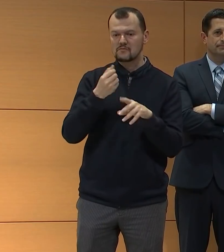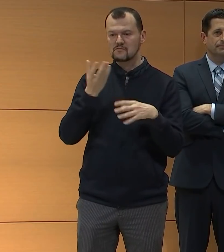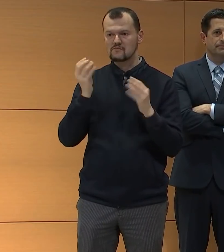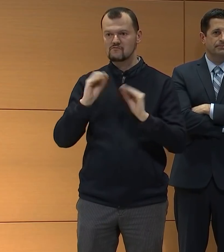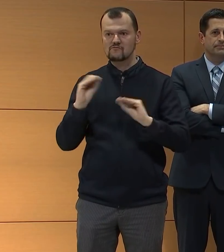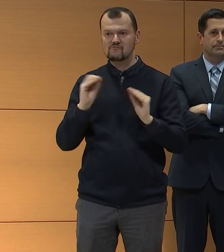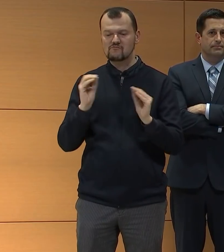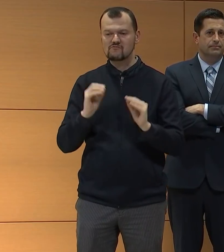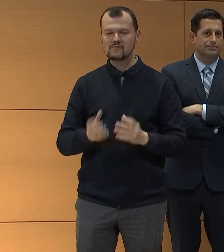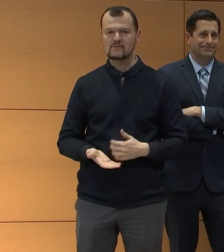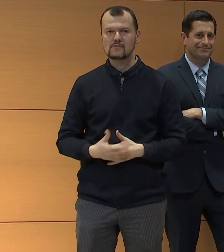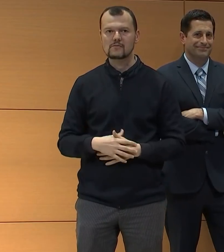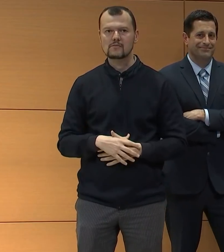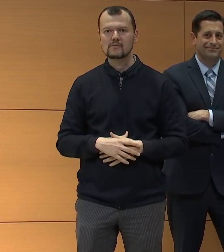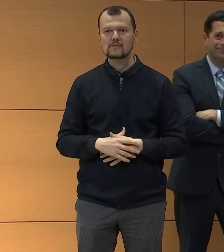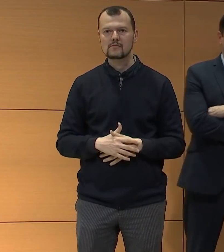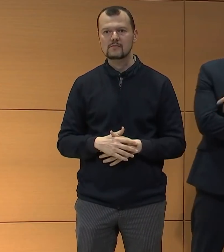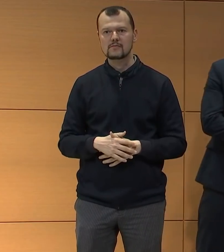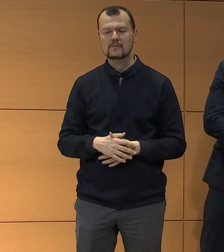nature.